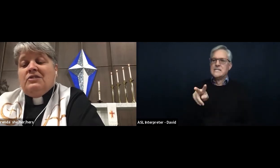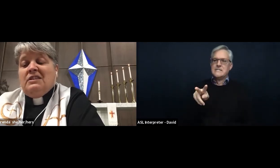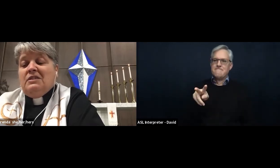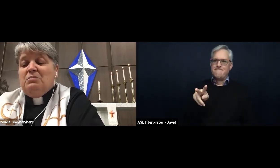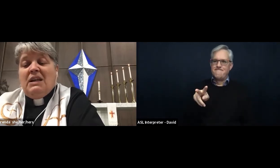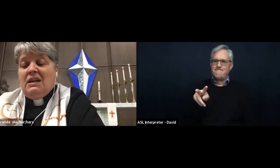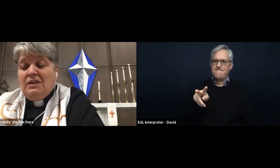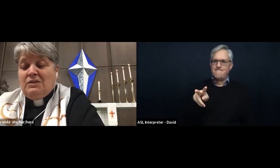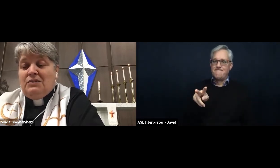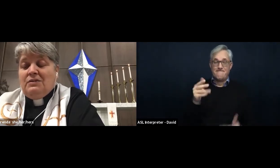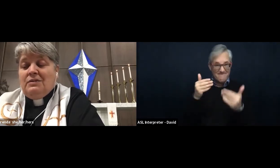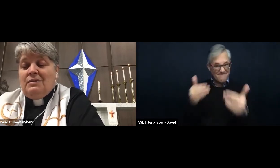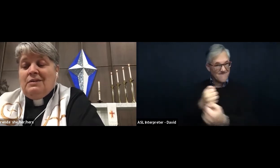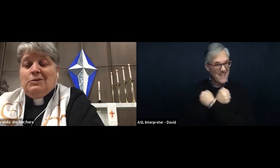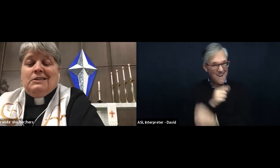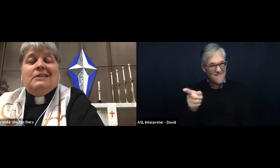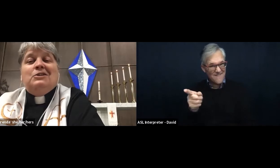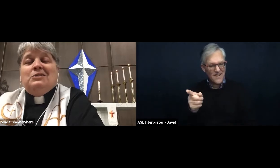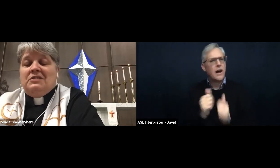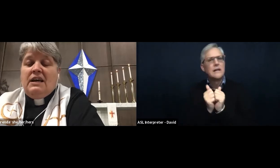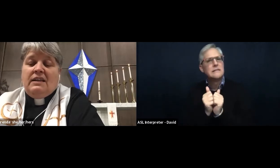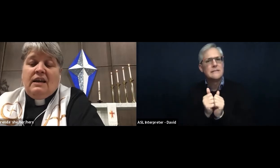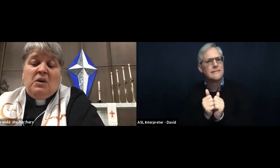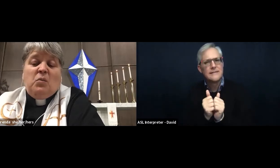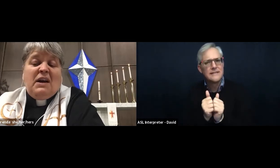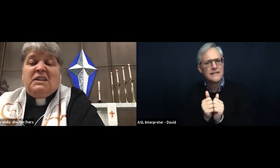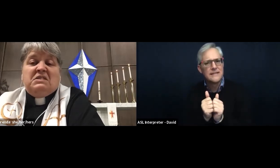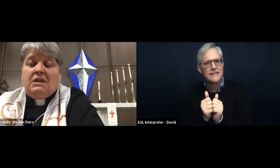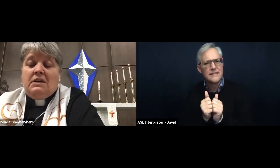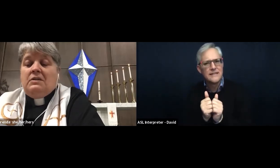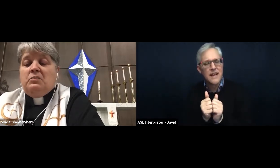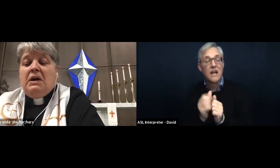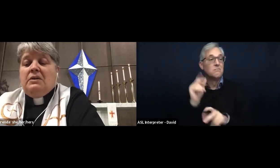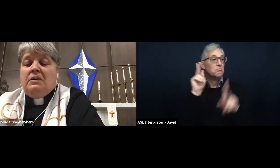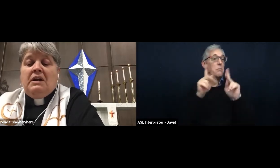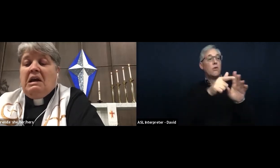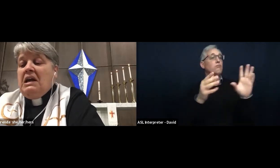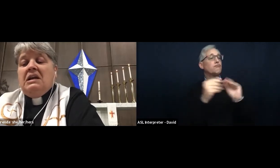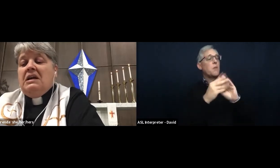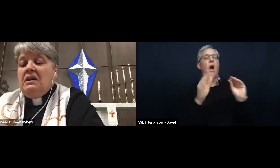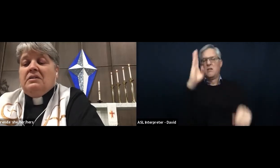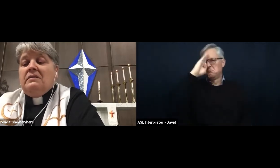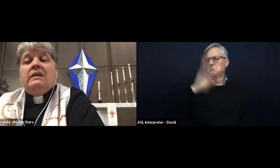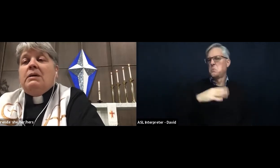And there are still many others who continue to say that white skin is better than